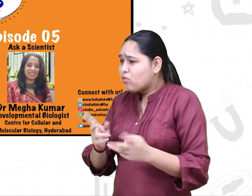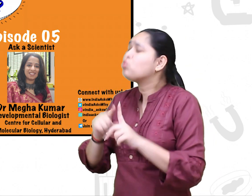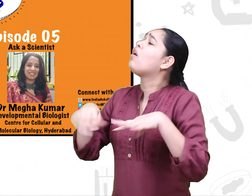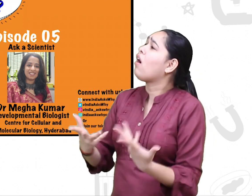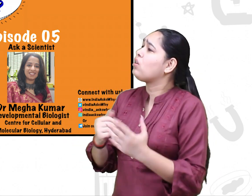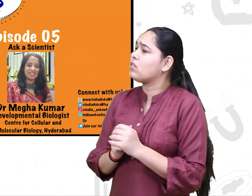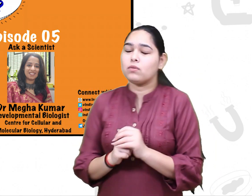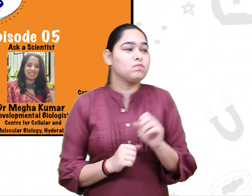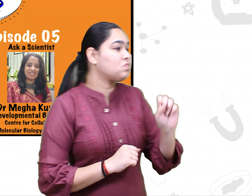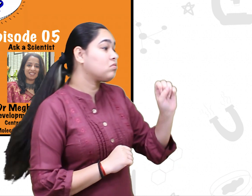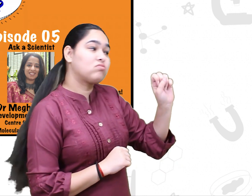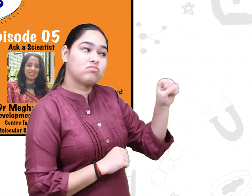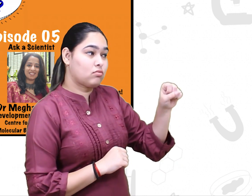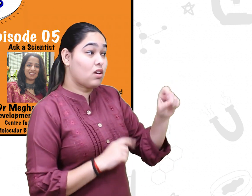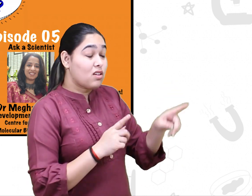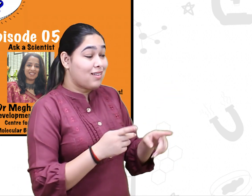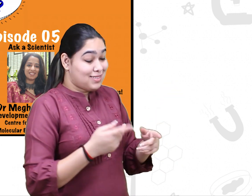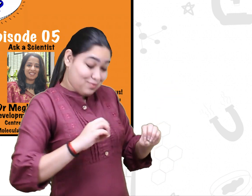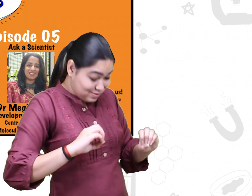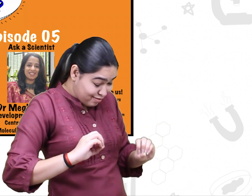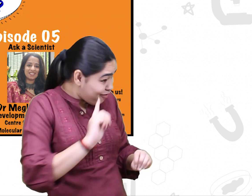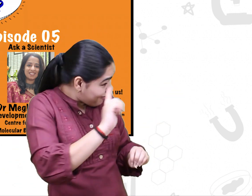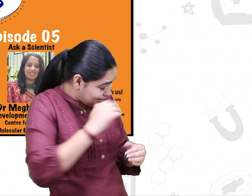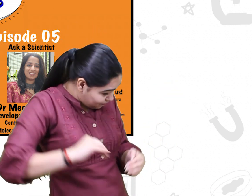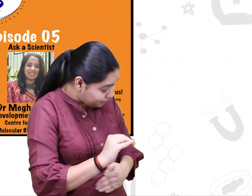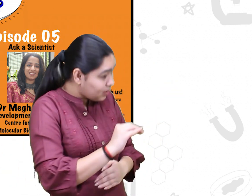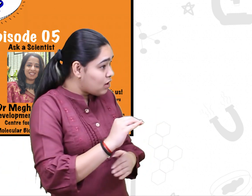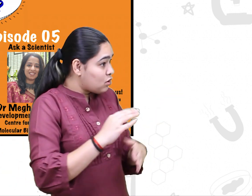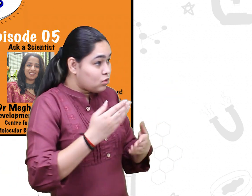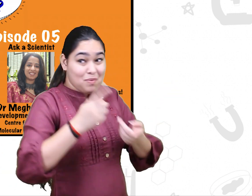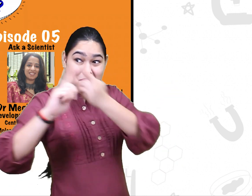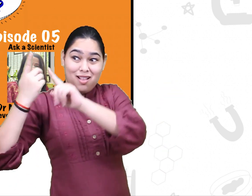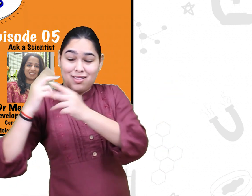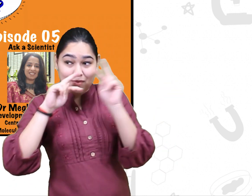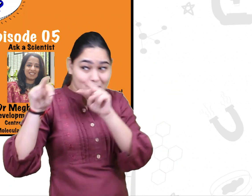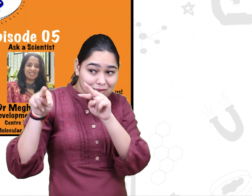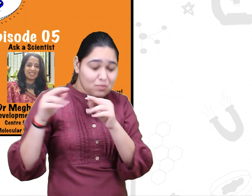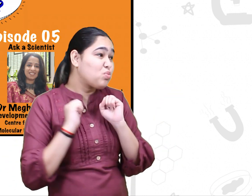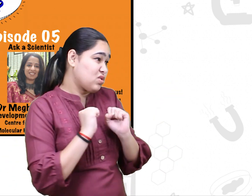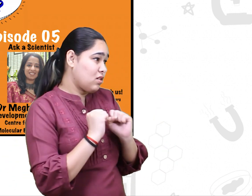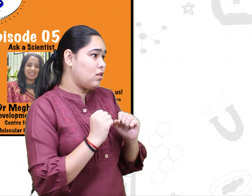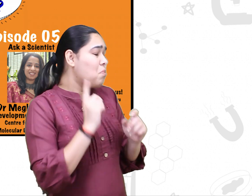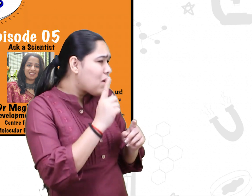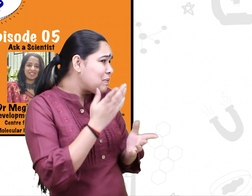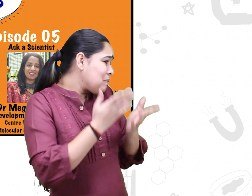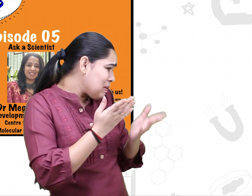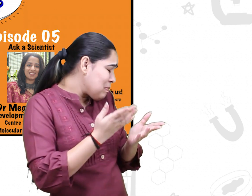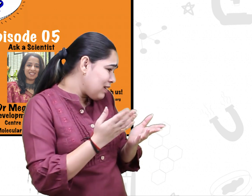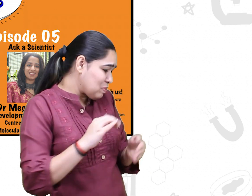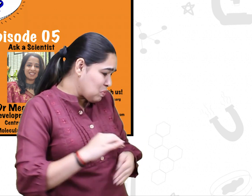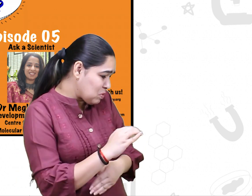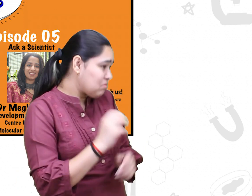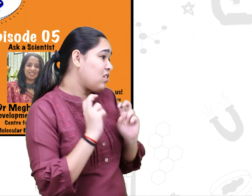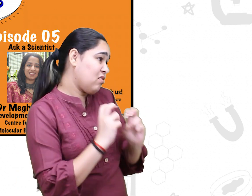or move without limbs? How did it do its functions? That's a good question. It might have seemed